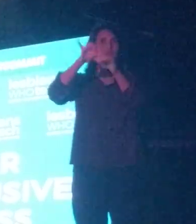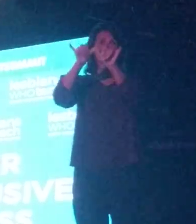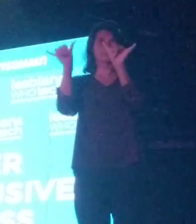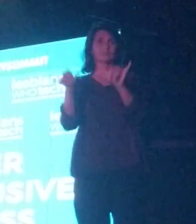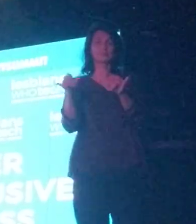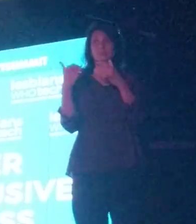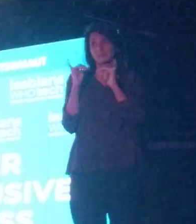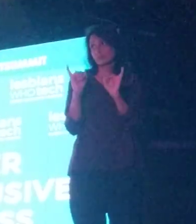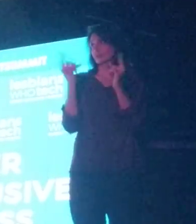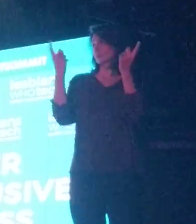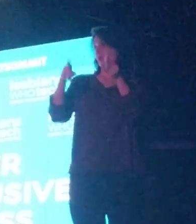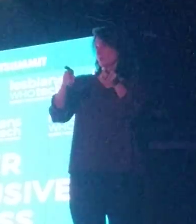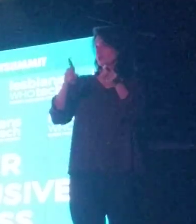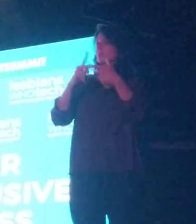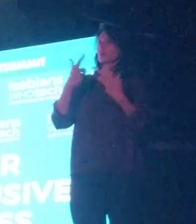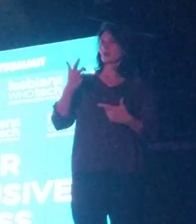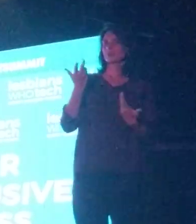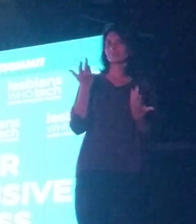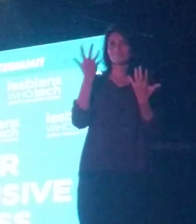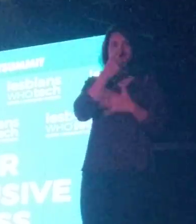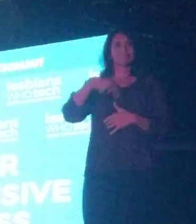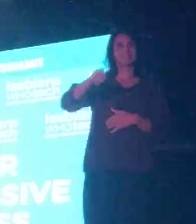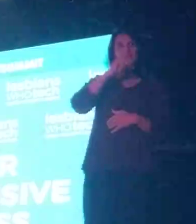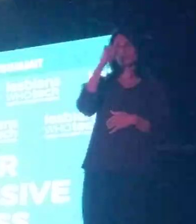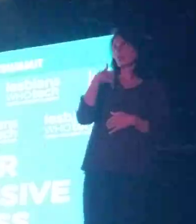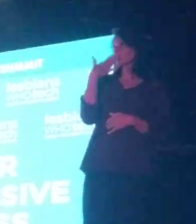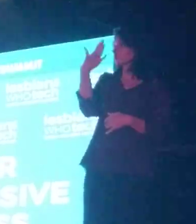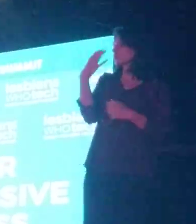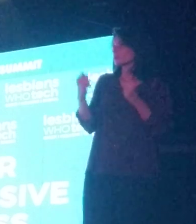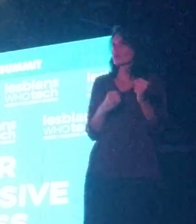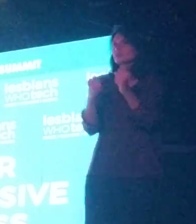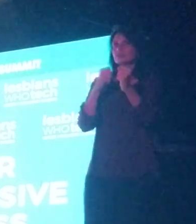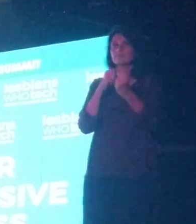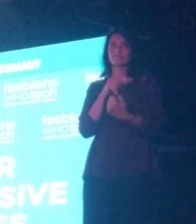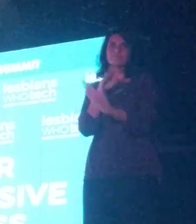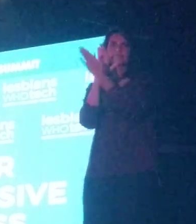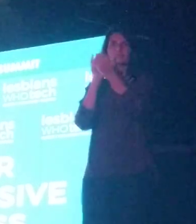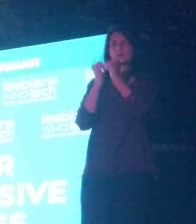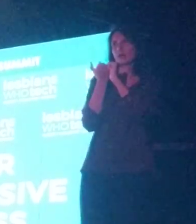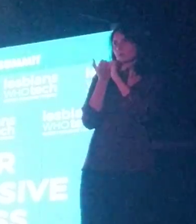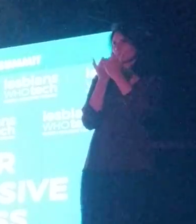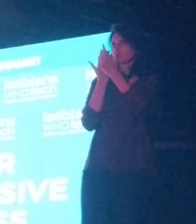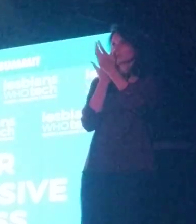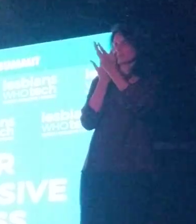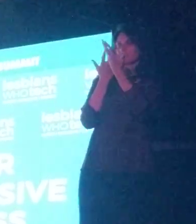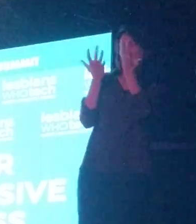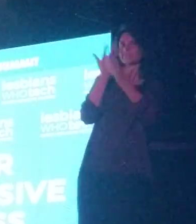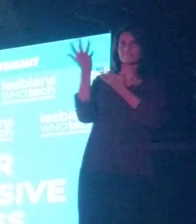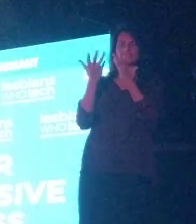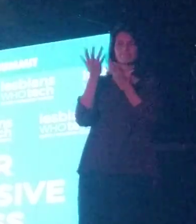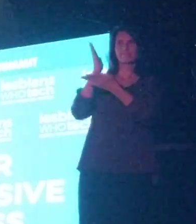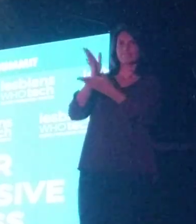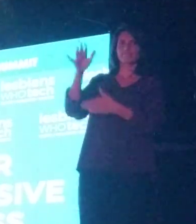good strategy to combat them. In some states that are controlled by the other party, I think